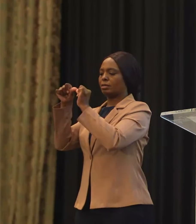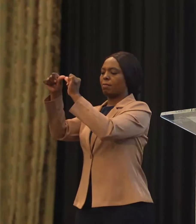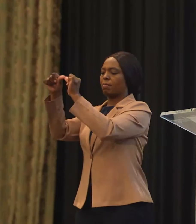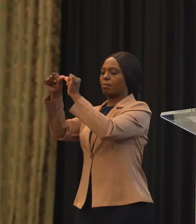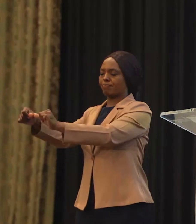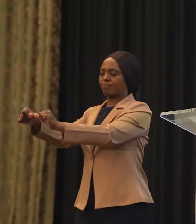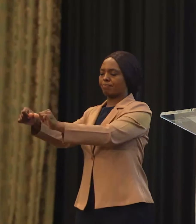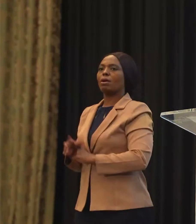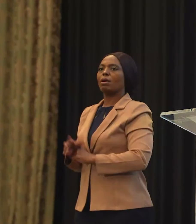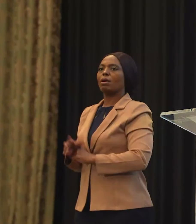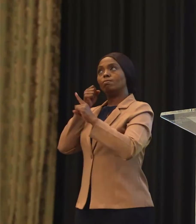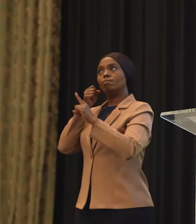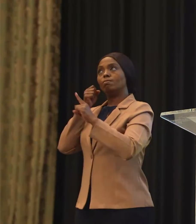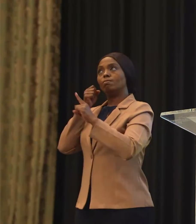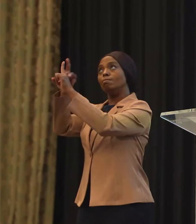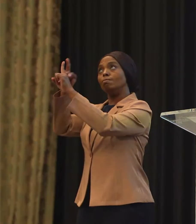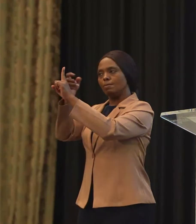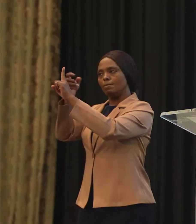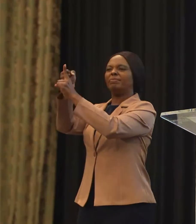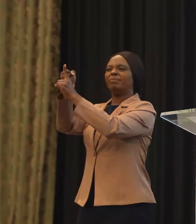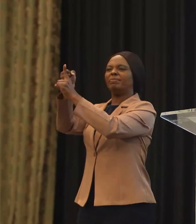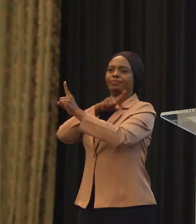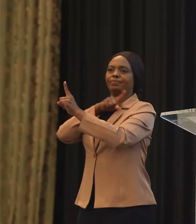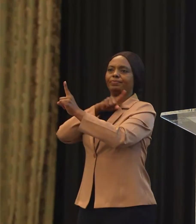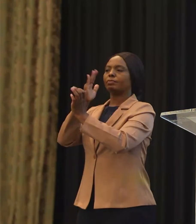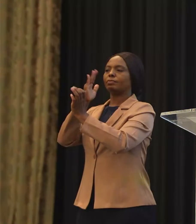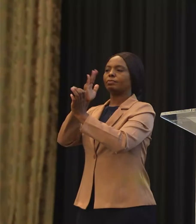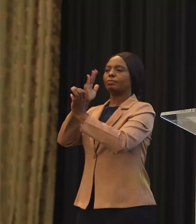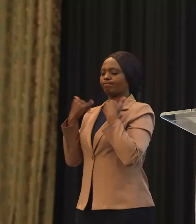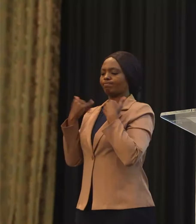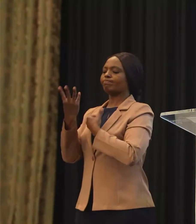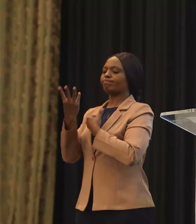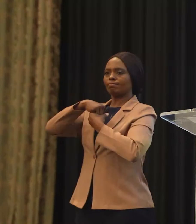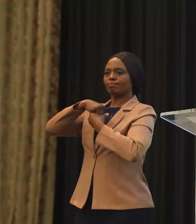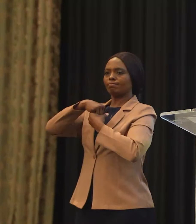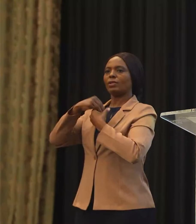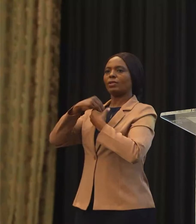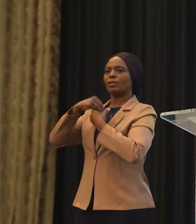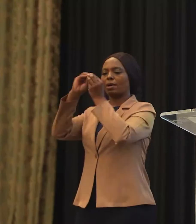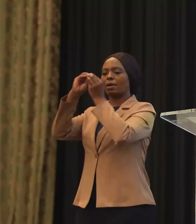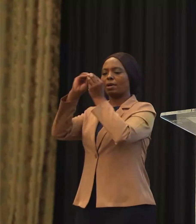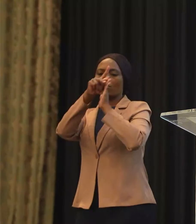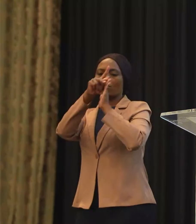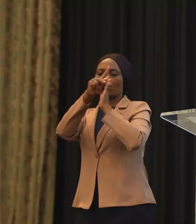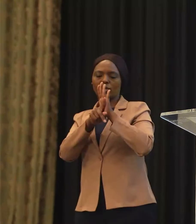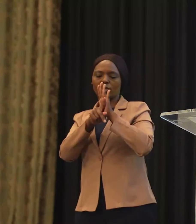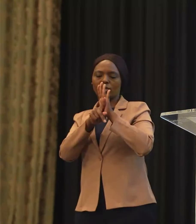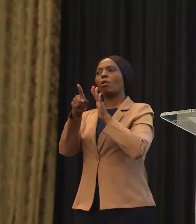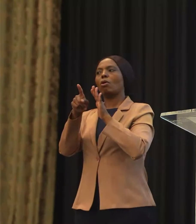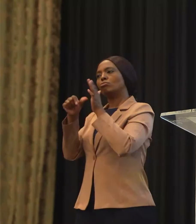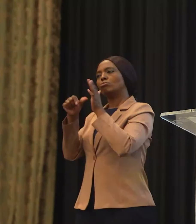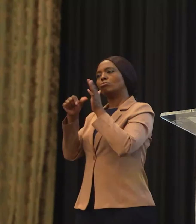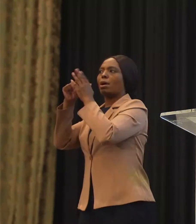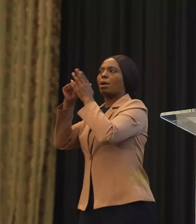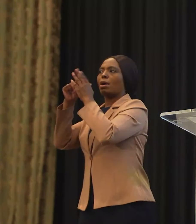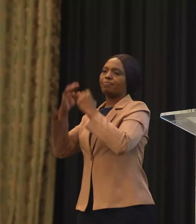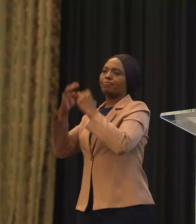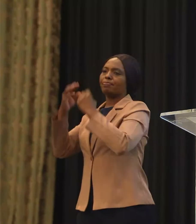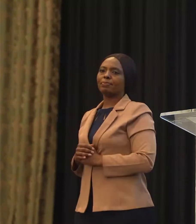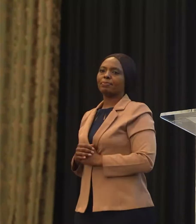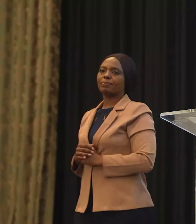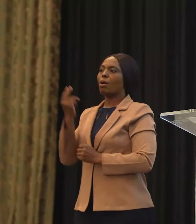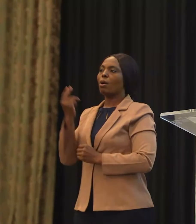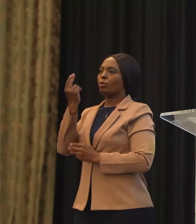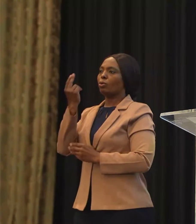enhance those to ensure that there's health inclusion for policies for key populations. And then also,